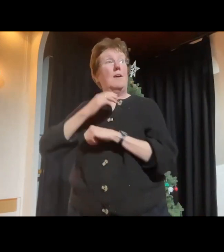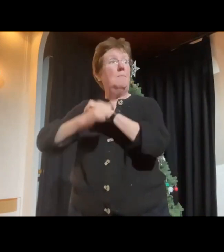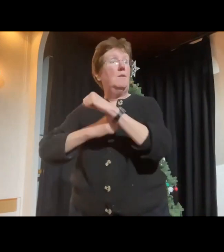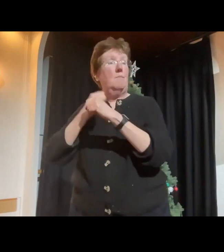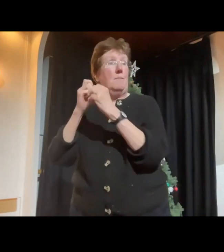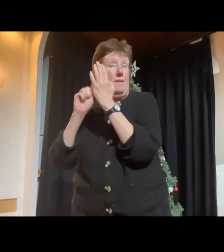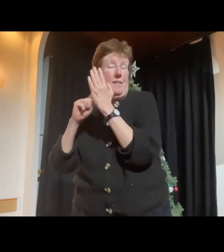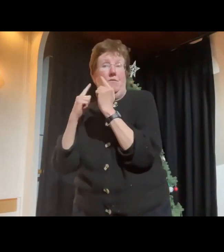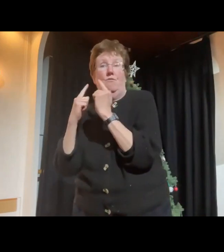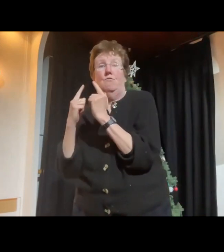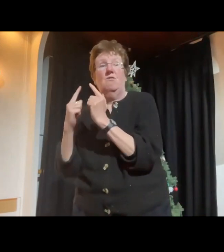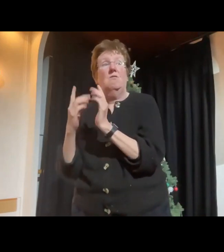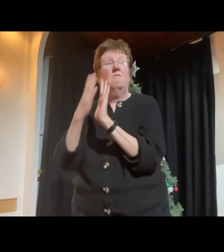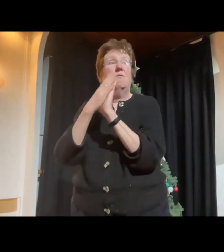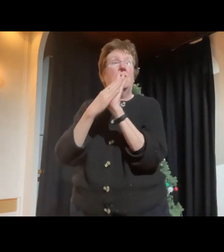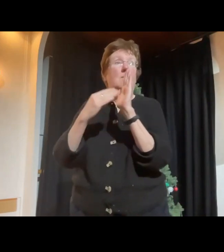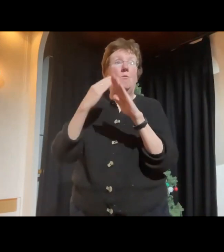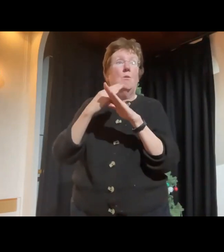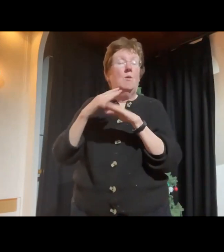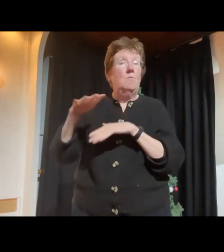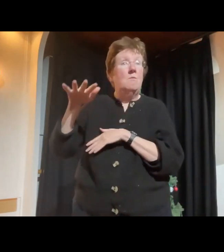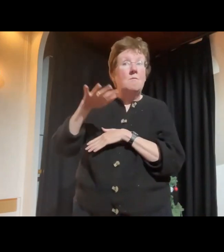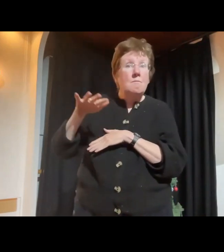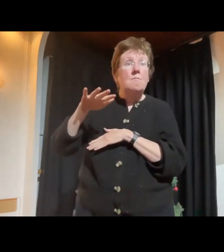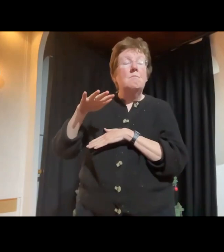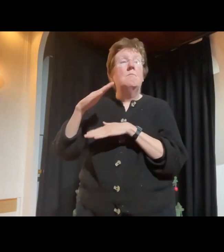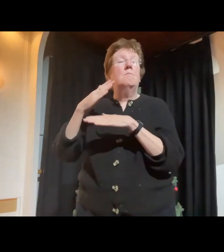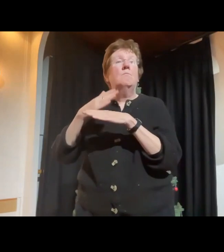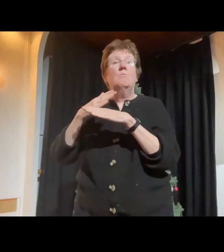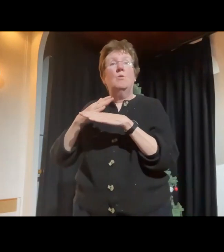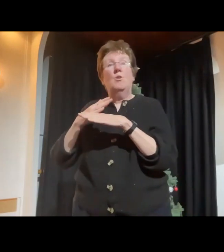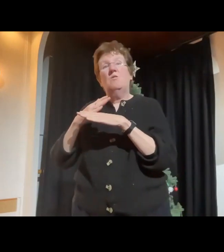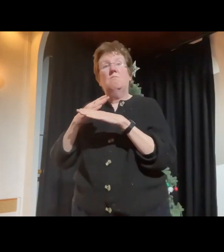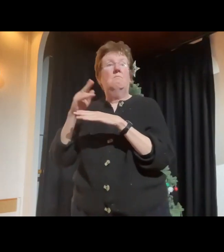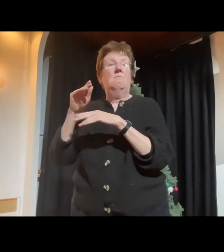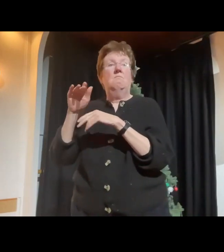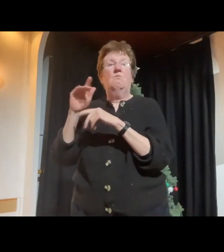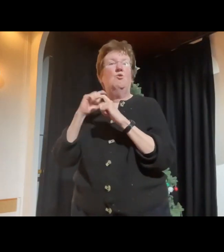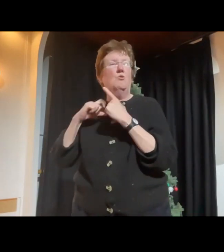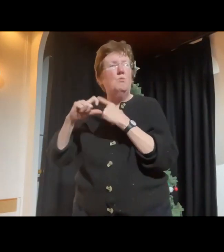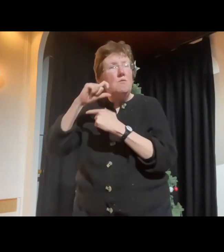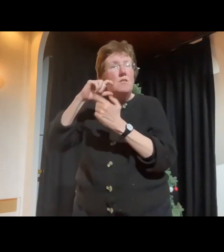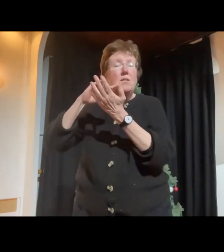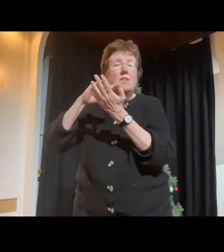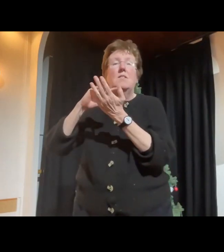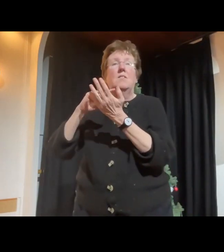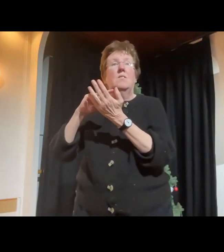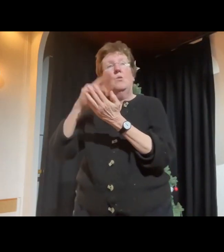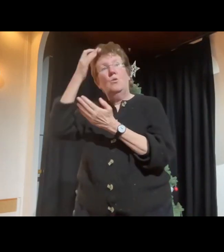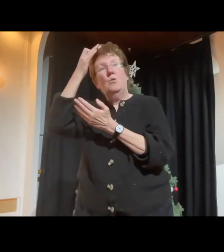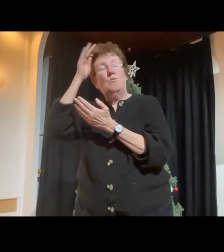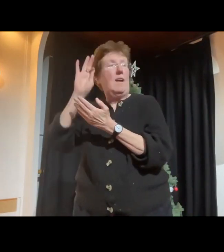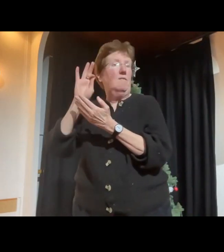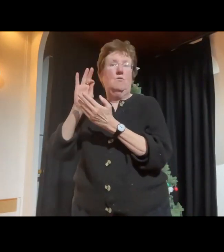But people who would like to become BSL tutors and, for example, work with families or work with, in